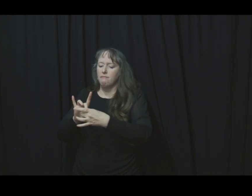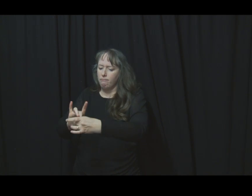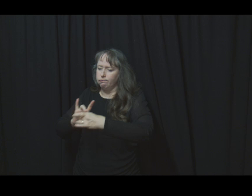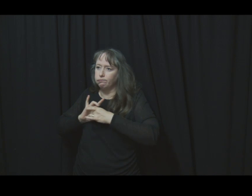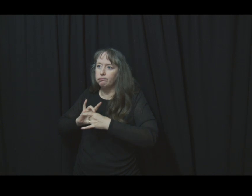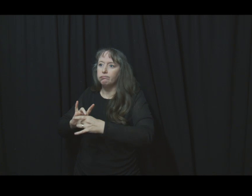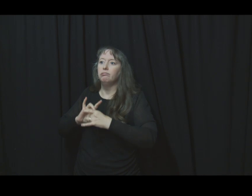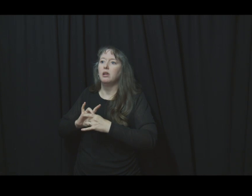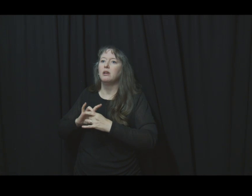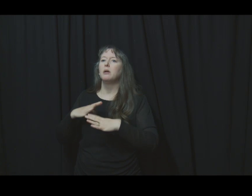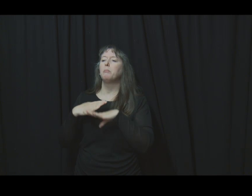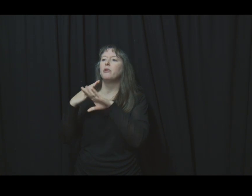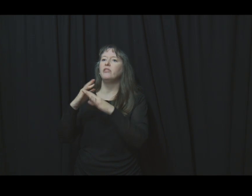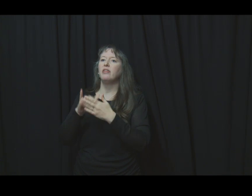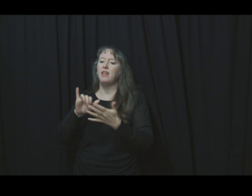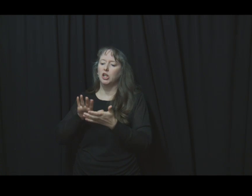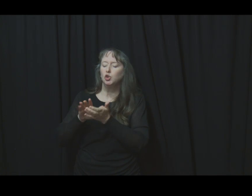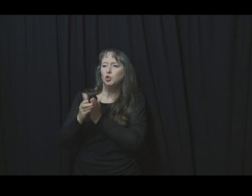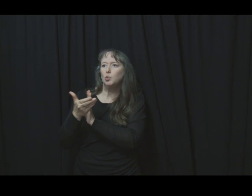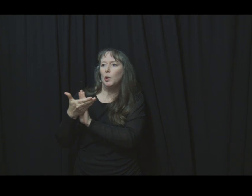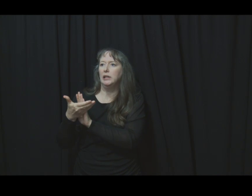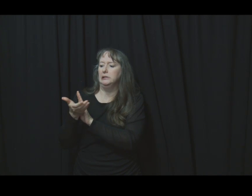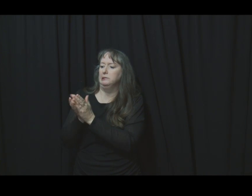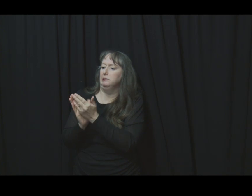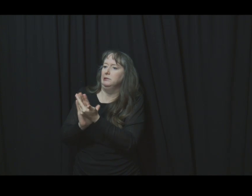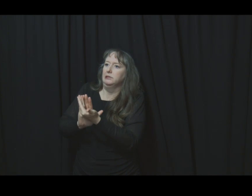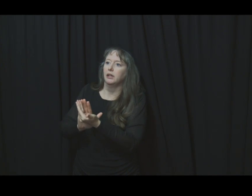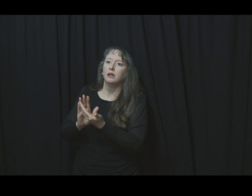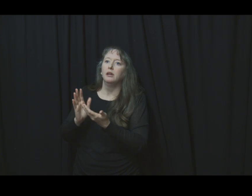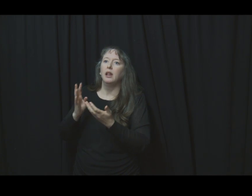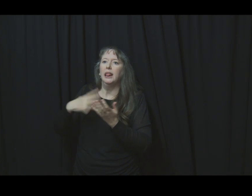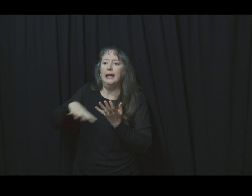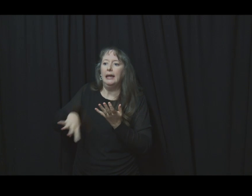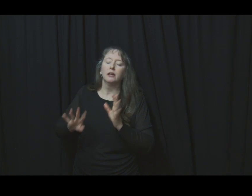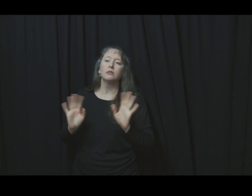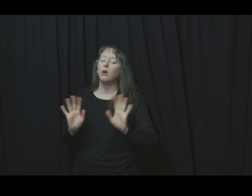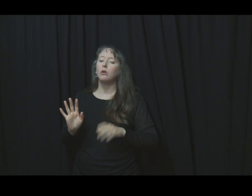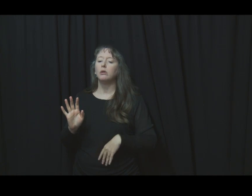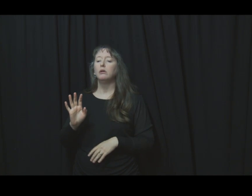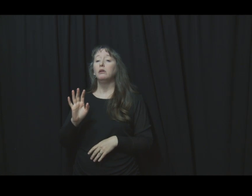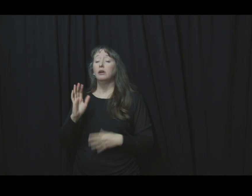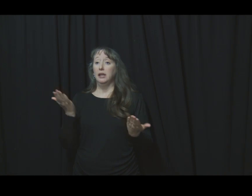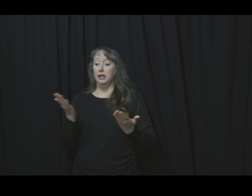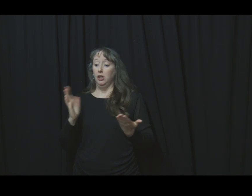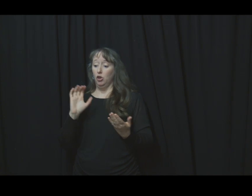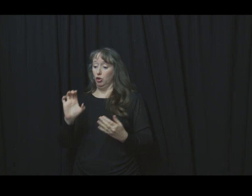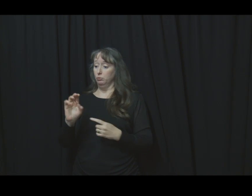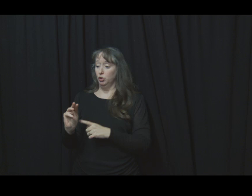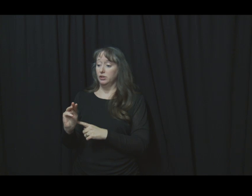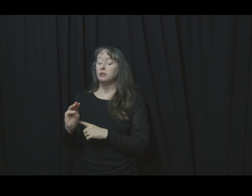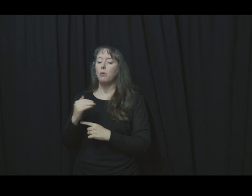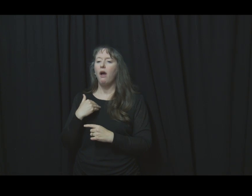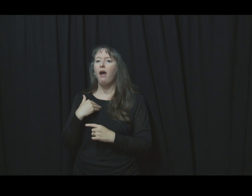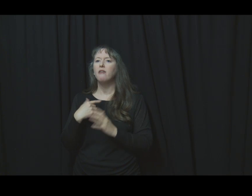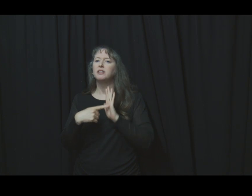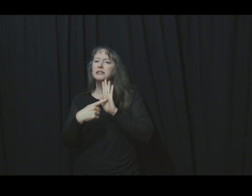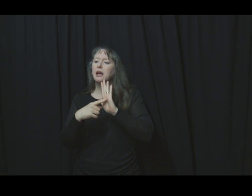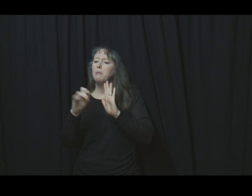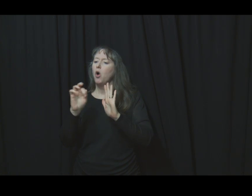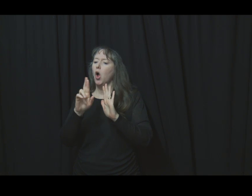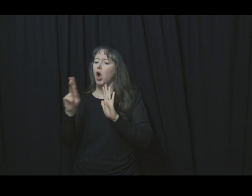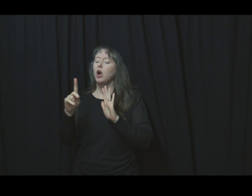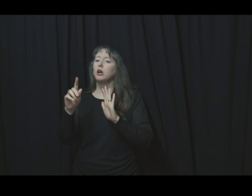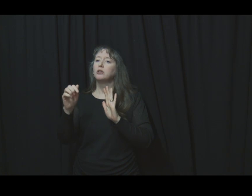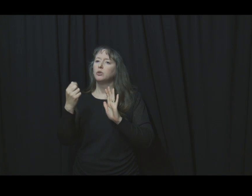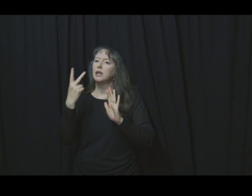Museum we have an exhibit on the Ark where we've rebuilt 1% of the Ark to scale and show 3 interlocking layers like